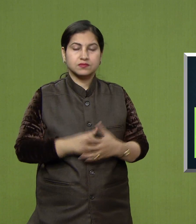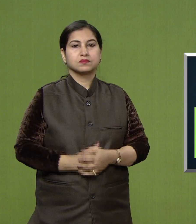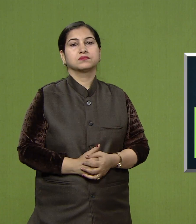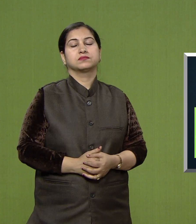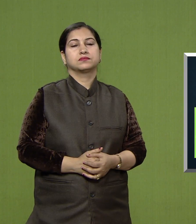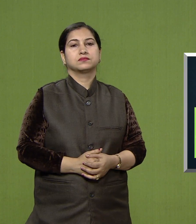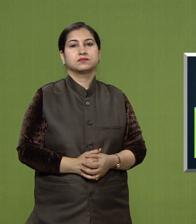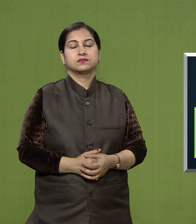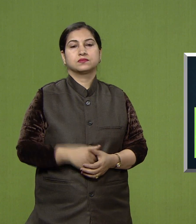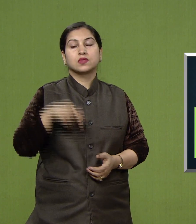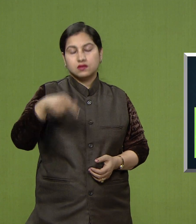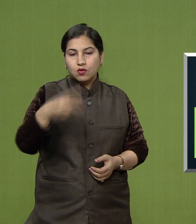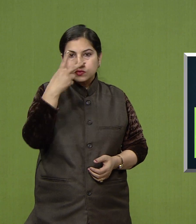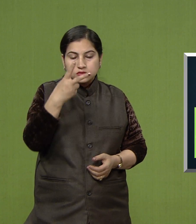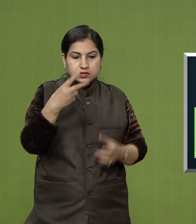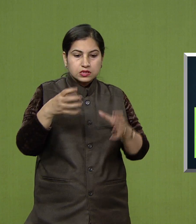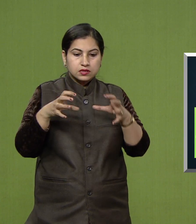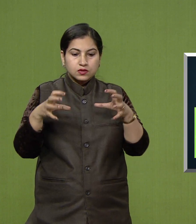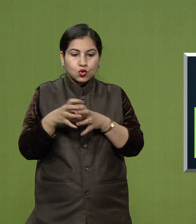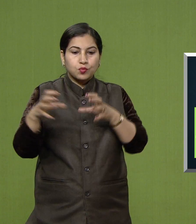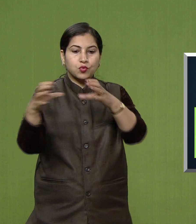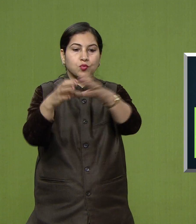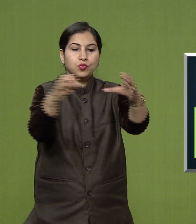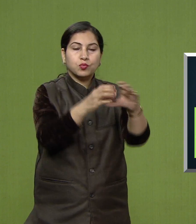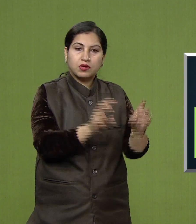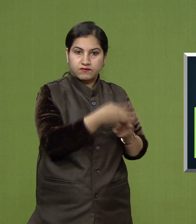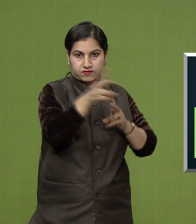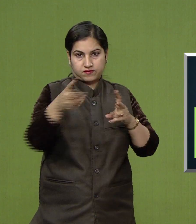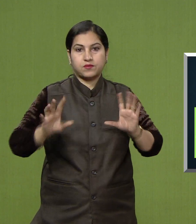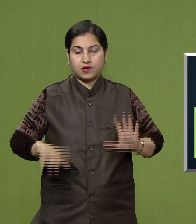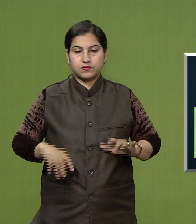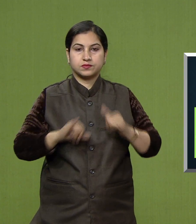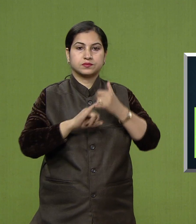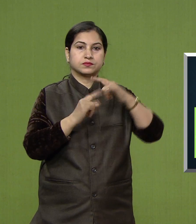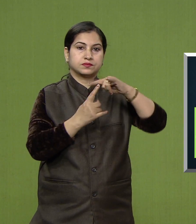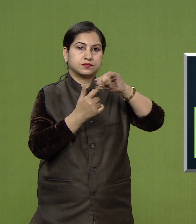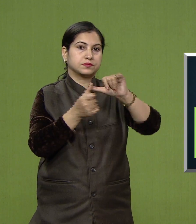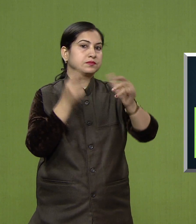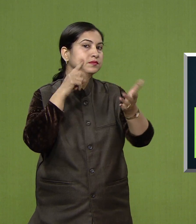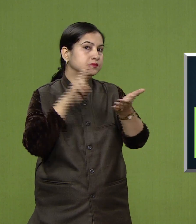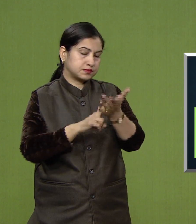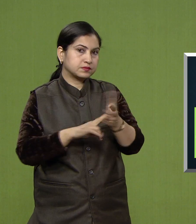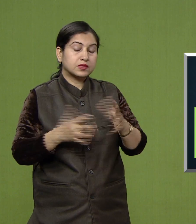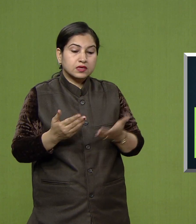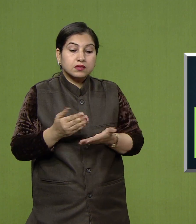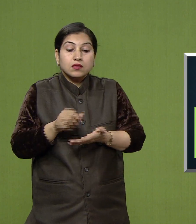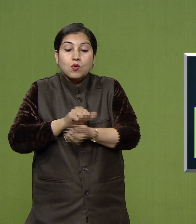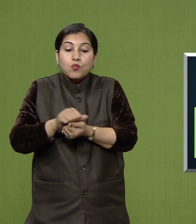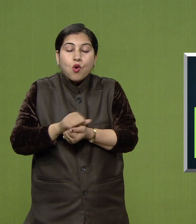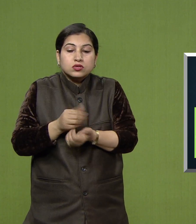So let us classify different types of stains so that their removal become easy and possible